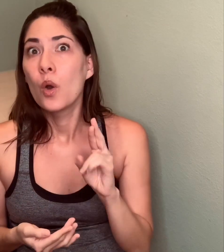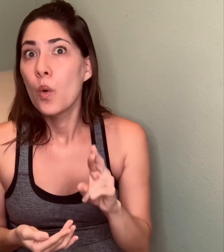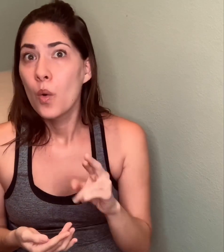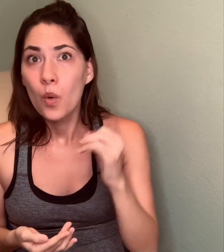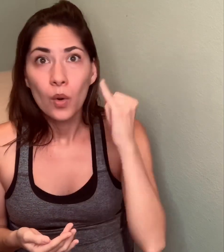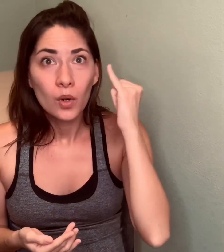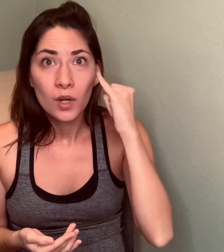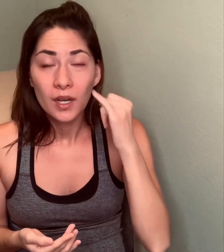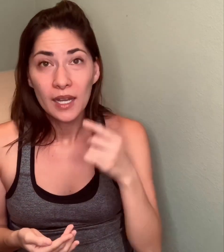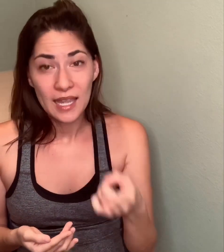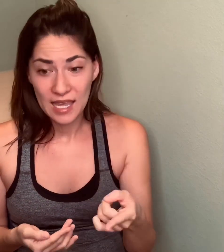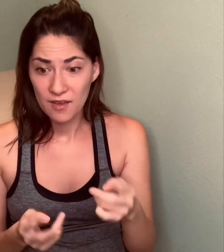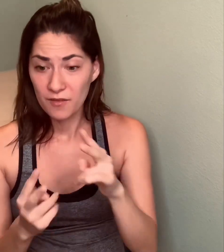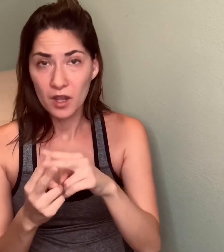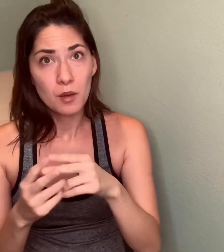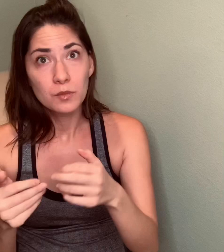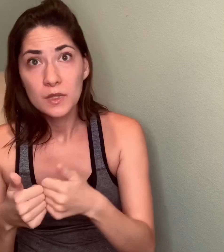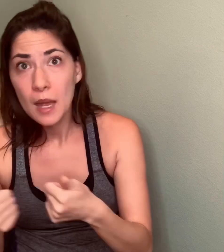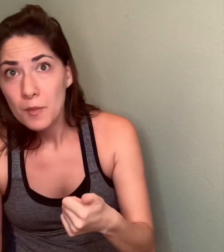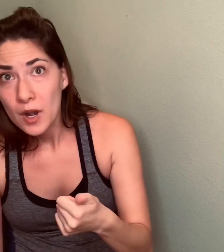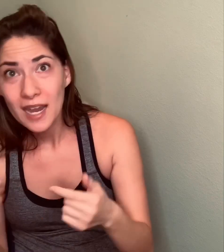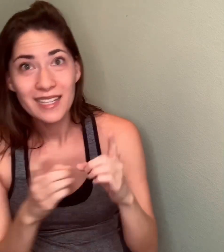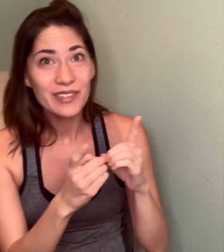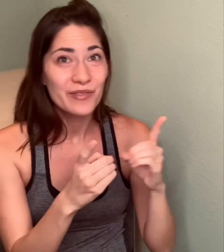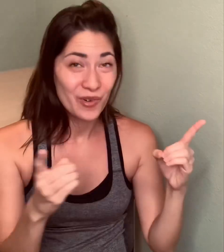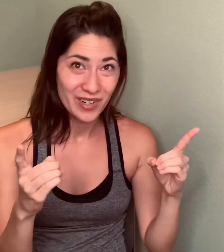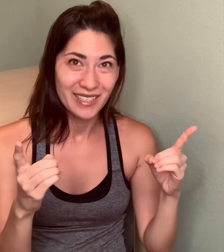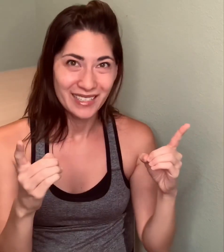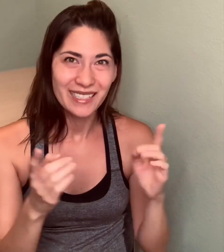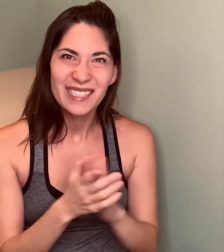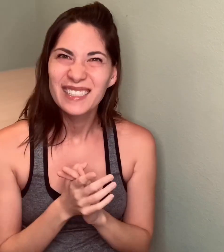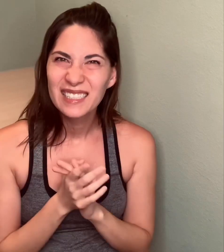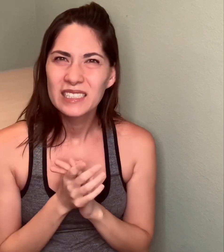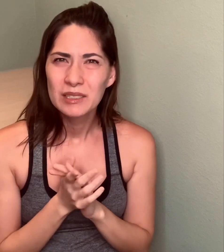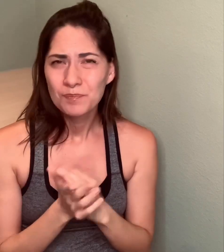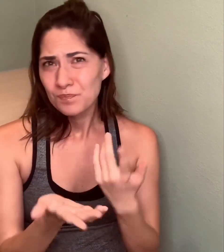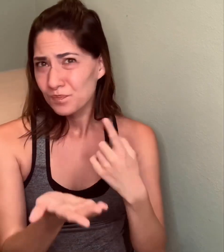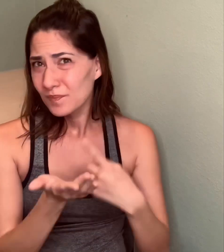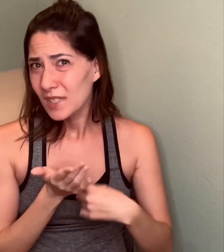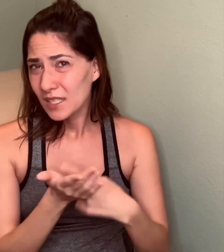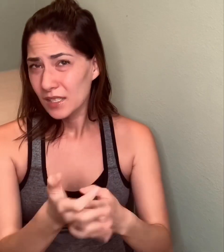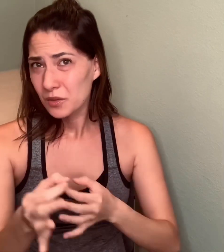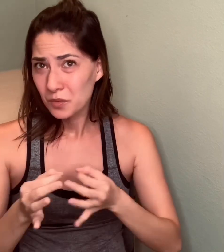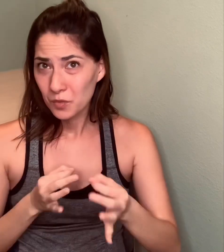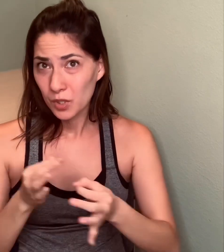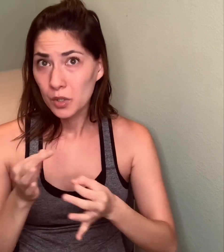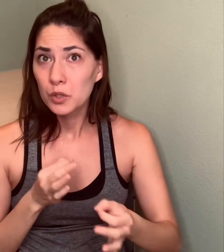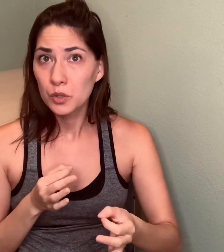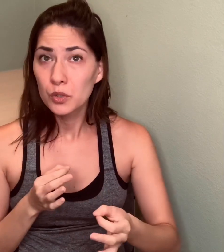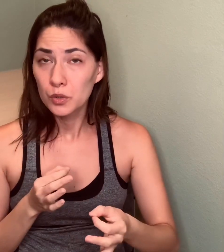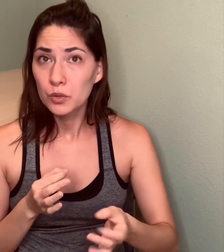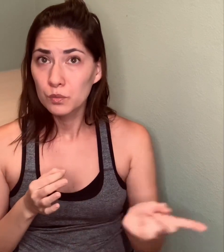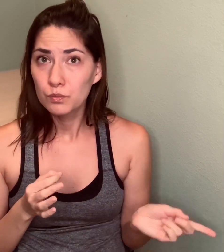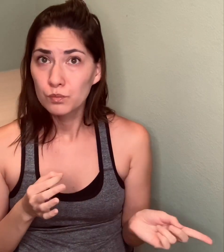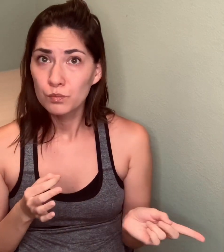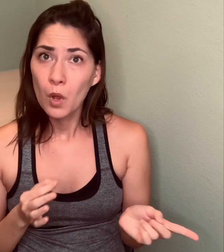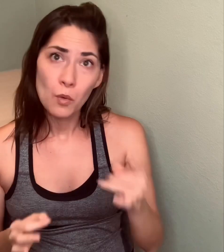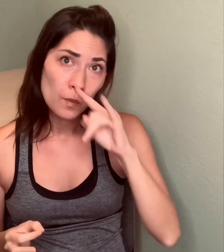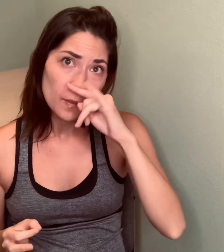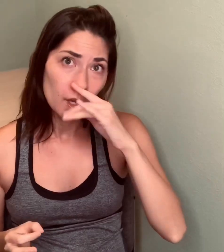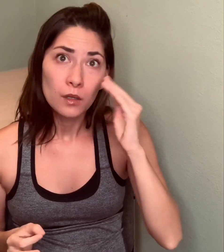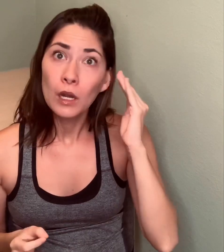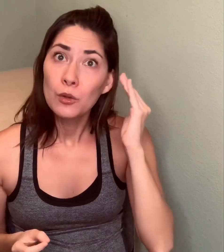just talks about all these definitions. It just addresses them so that your child knows what these concepts and ideas